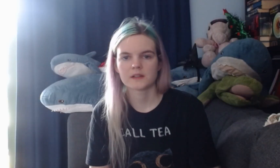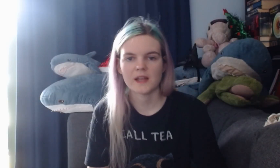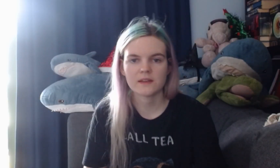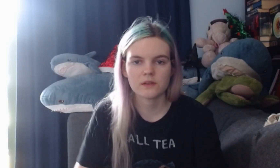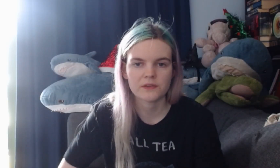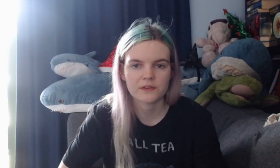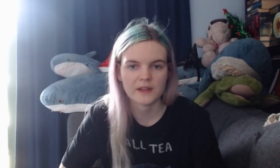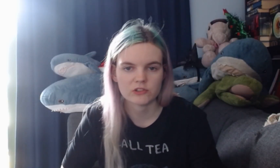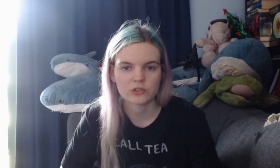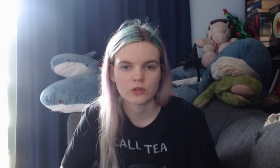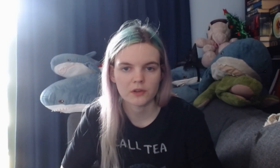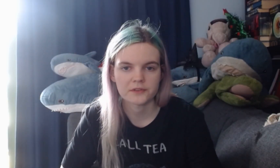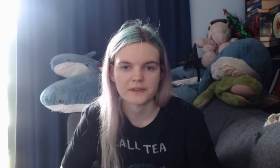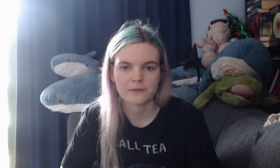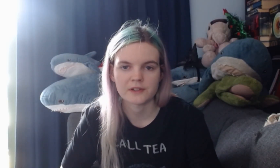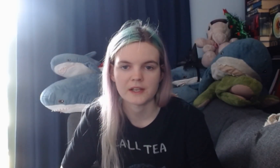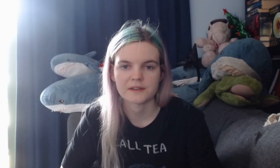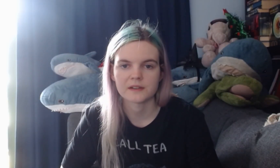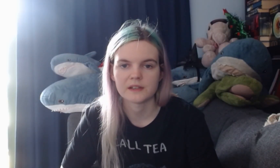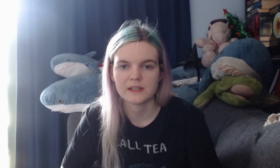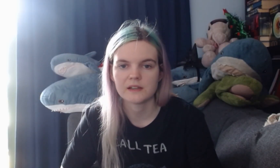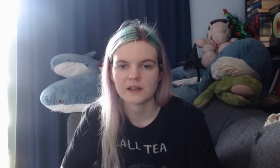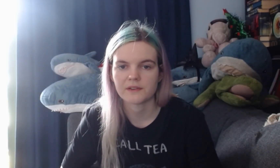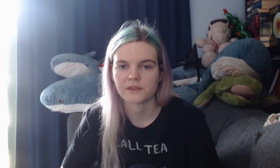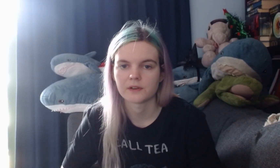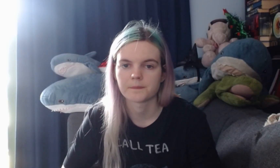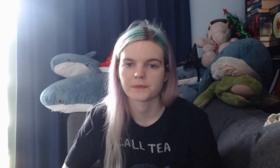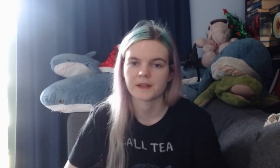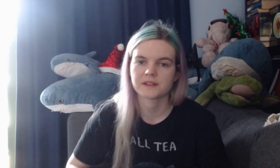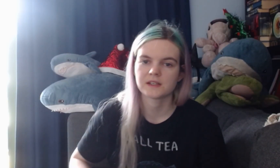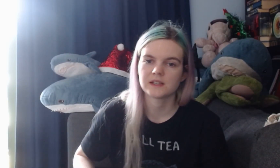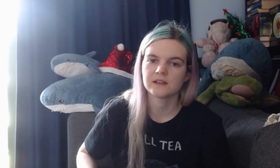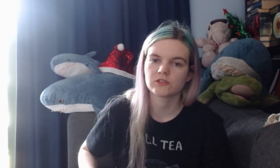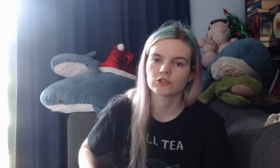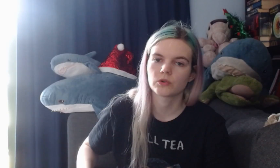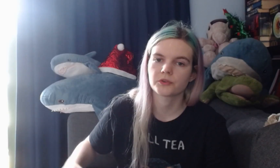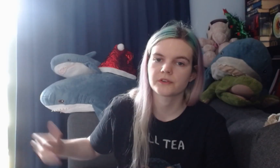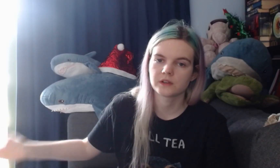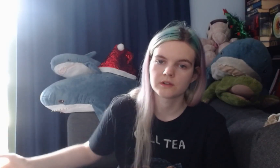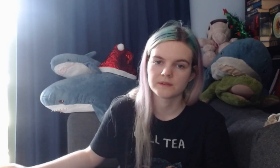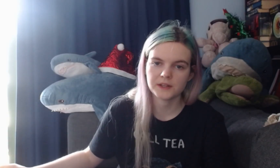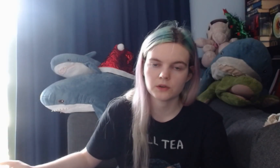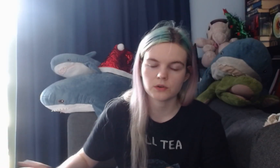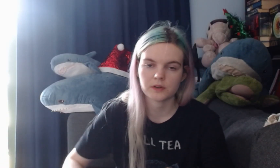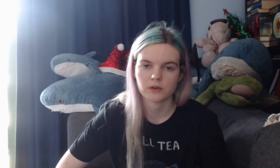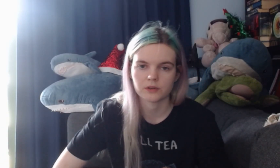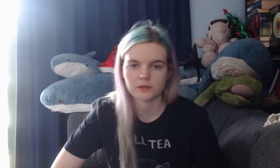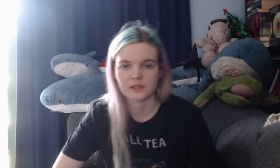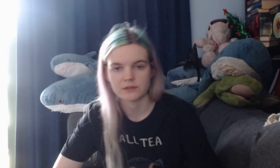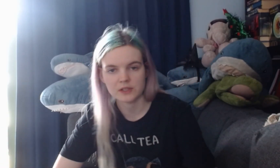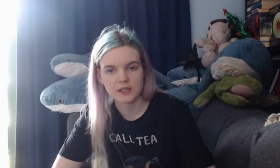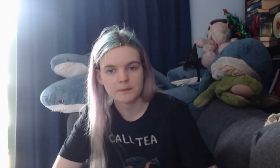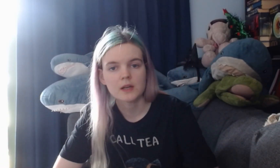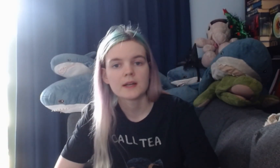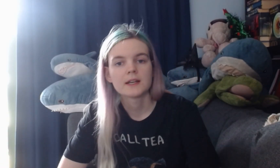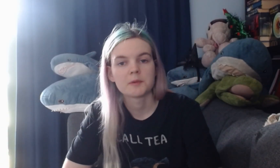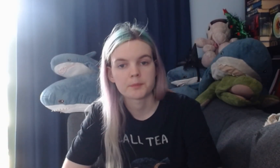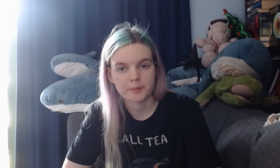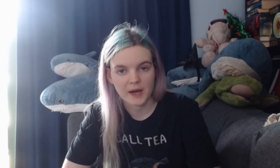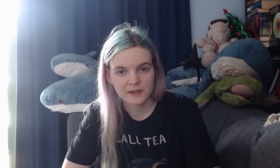Then this is actually not something that he has that he shows in the video on the DVD. But